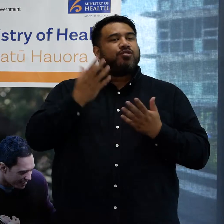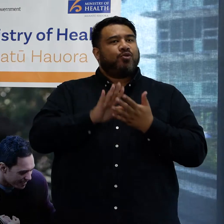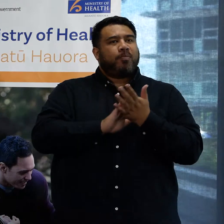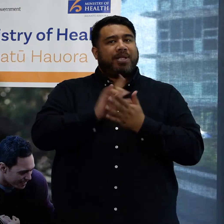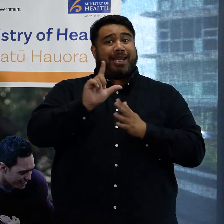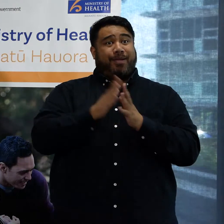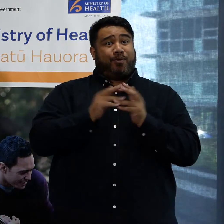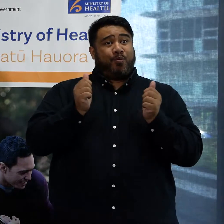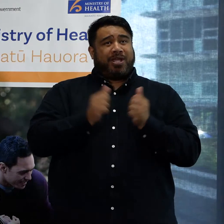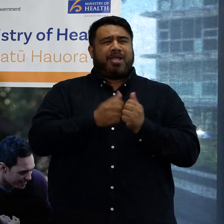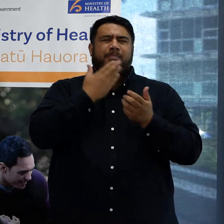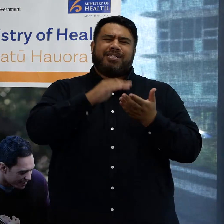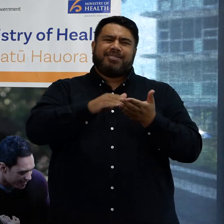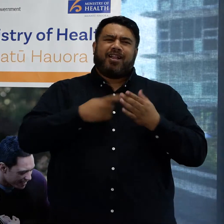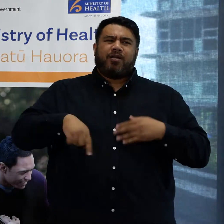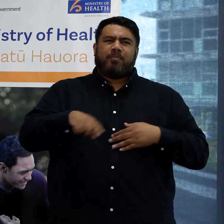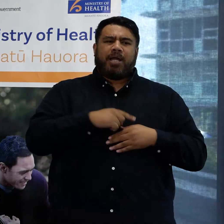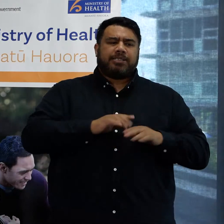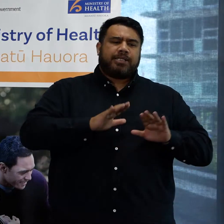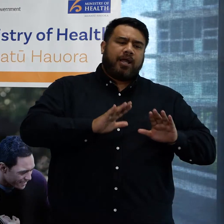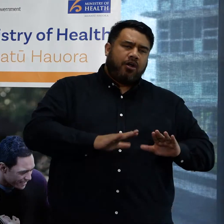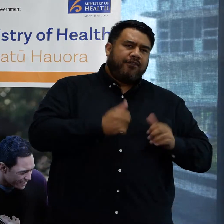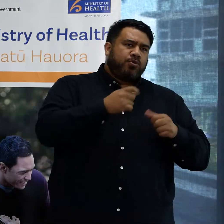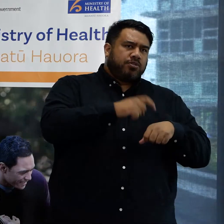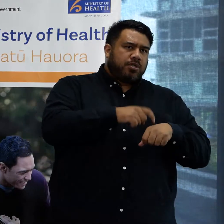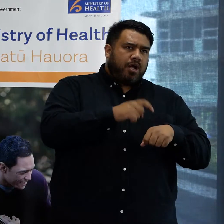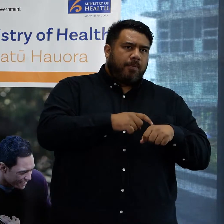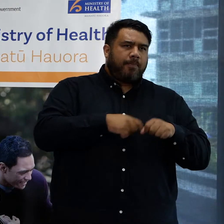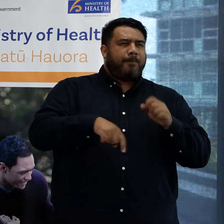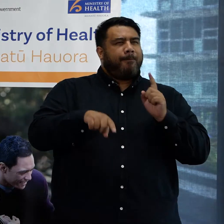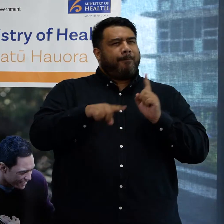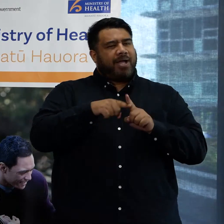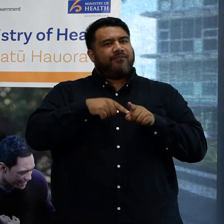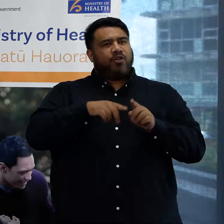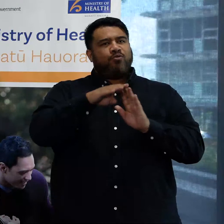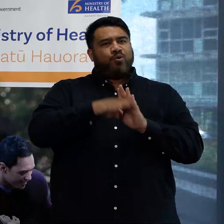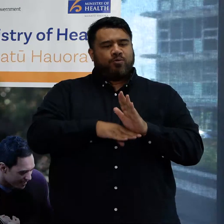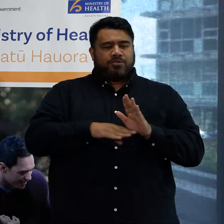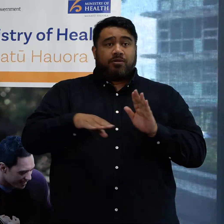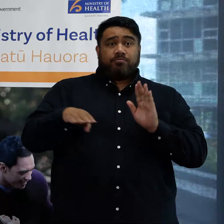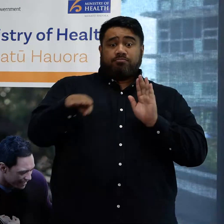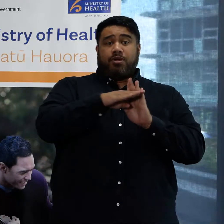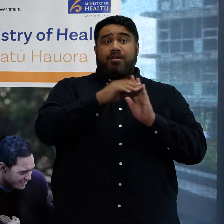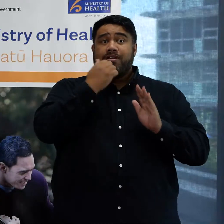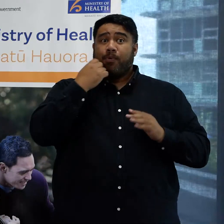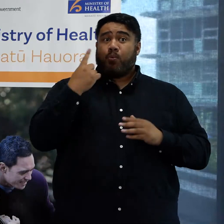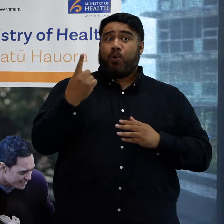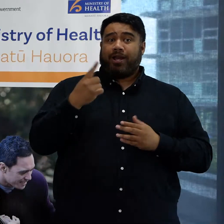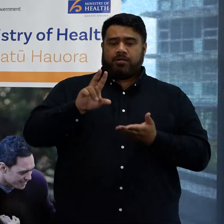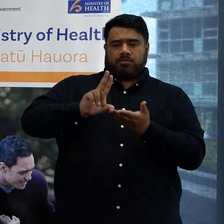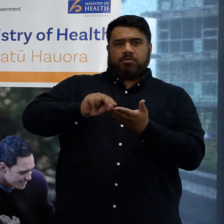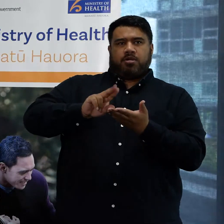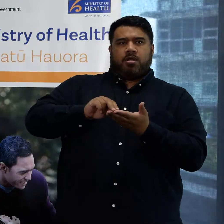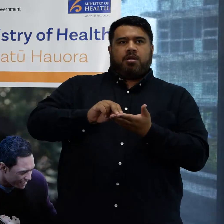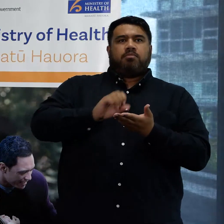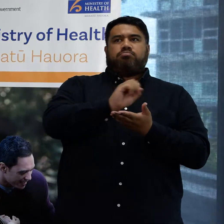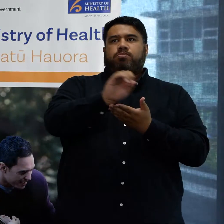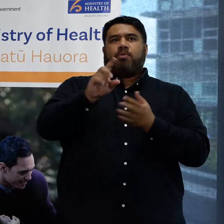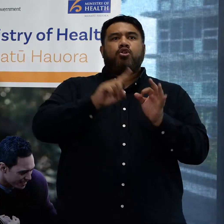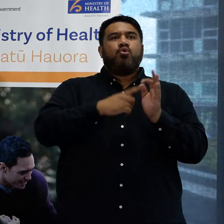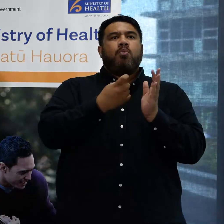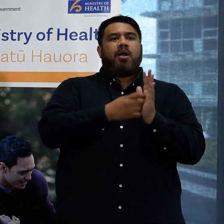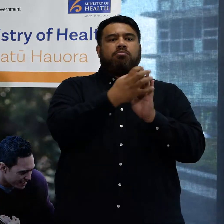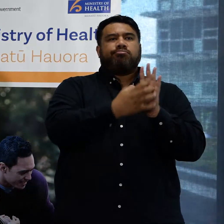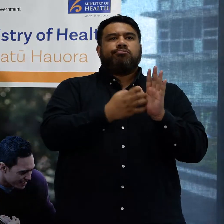in order to help us all enjoy it, please, let's all do a few things. First of all, record where you have been. If you see a QR